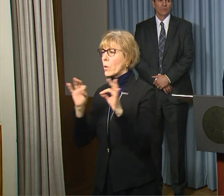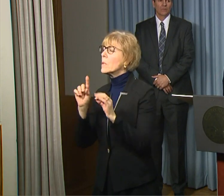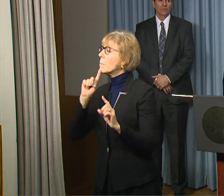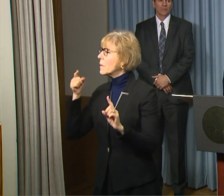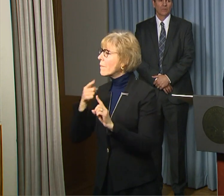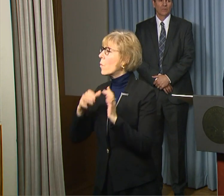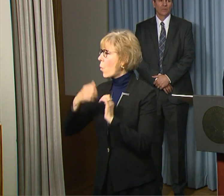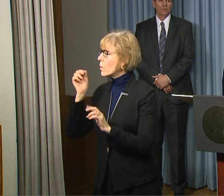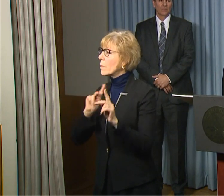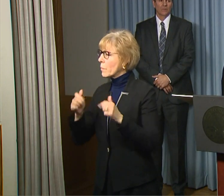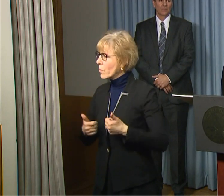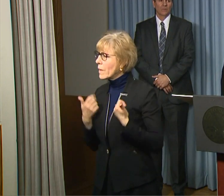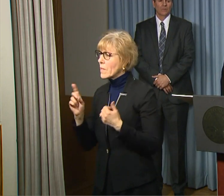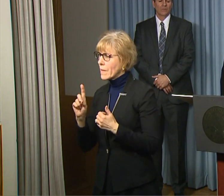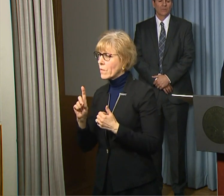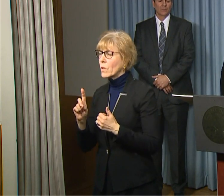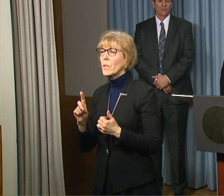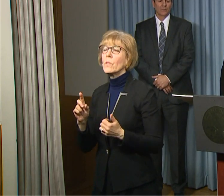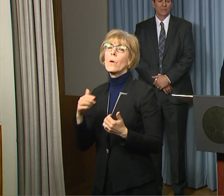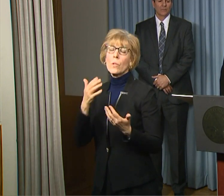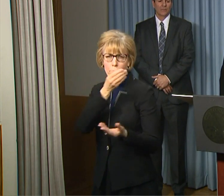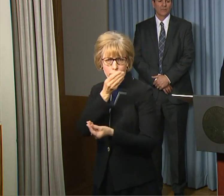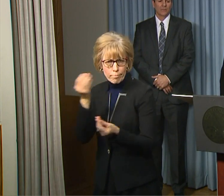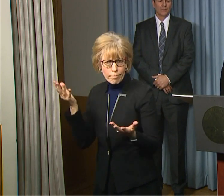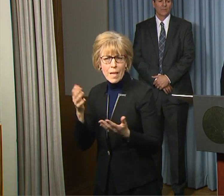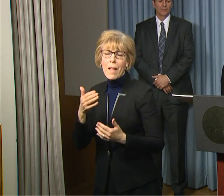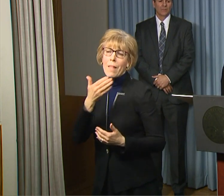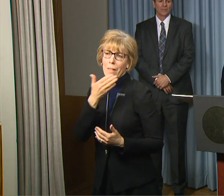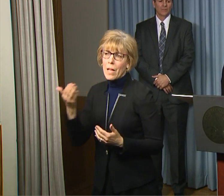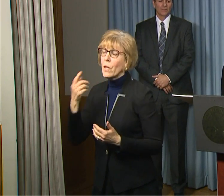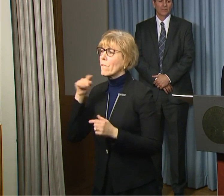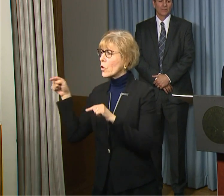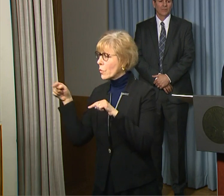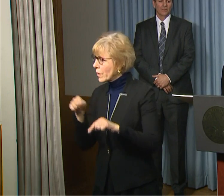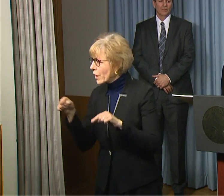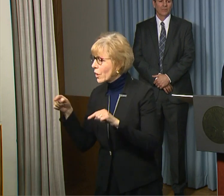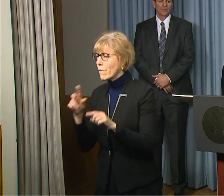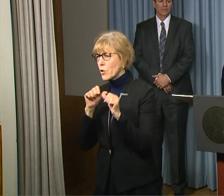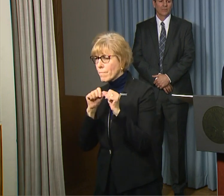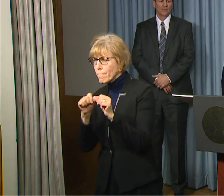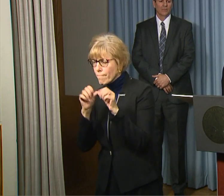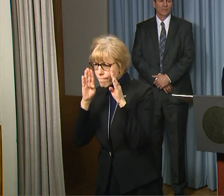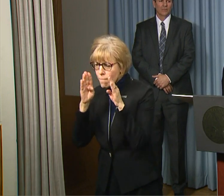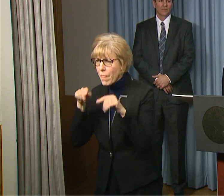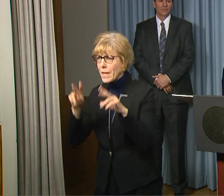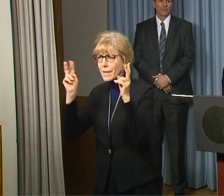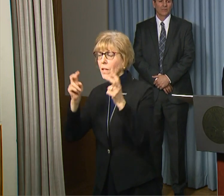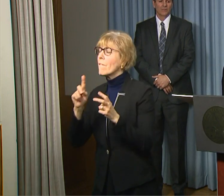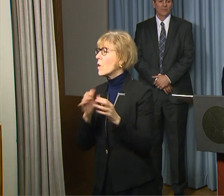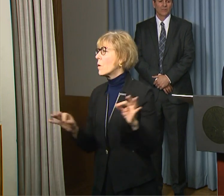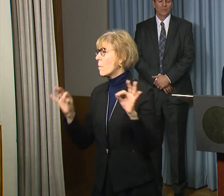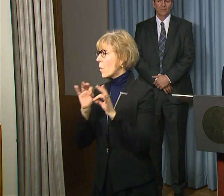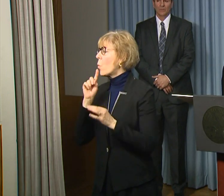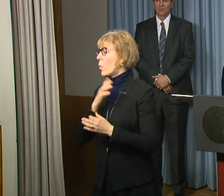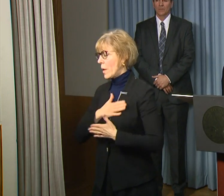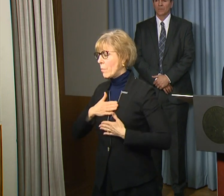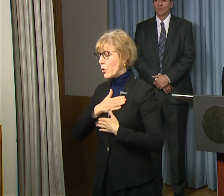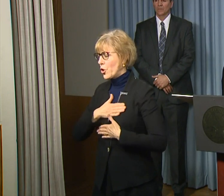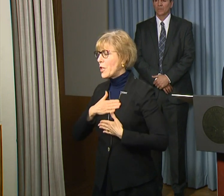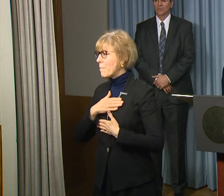just share with you that your presence, your leaning in and continuation and focus on this issue is very important and appreciated by all of